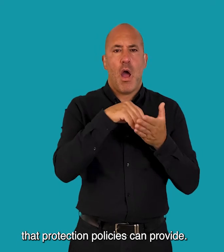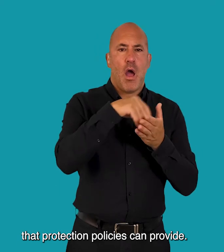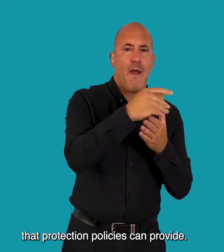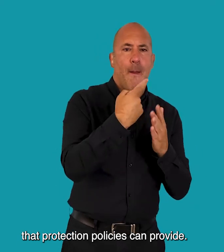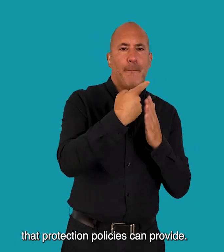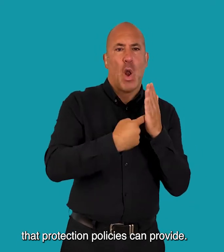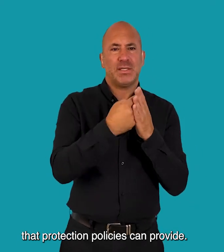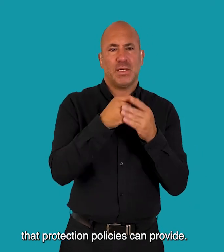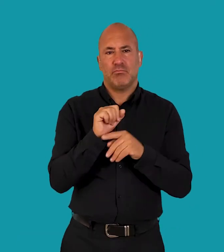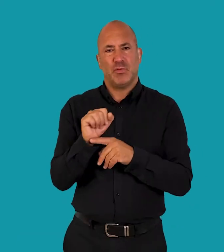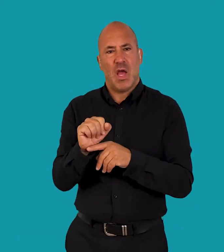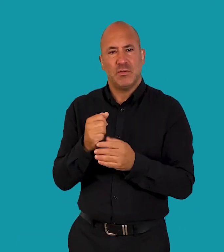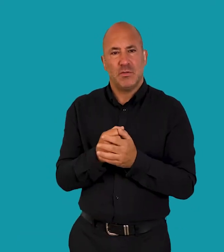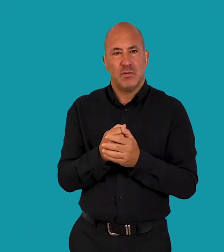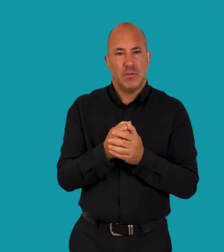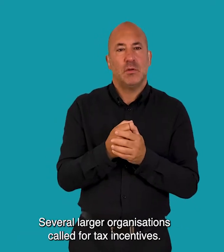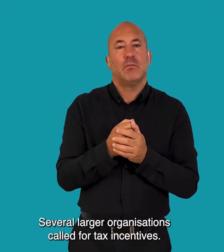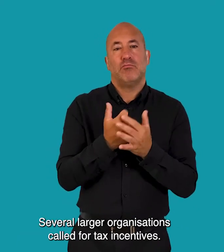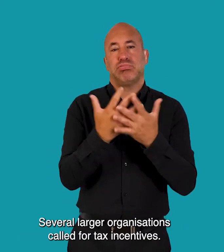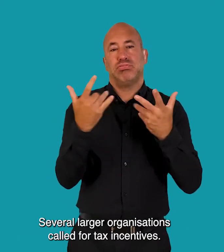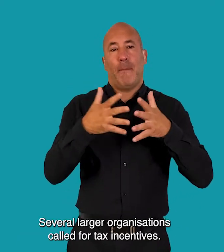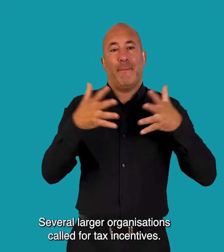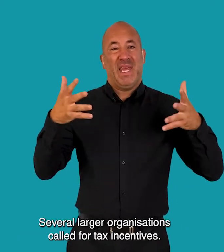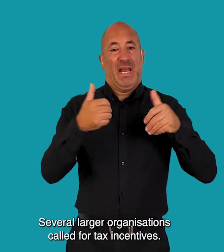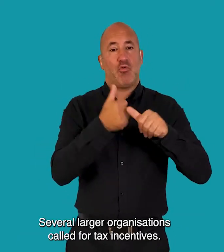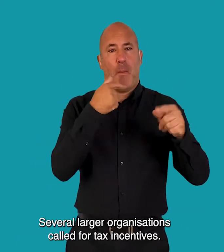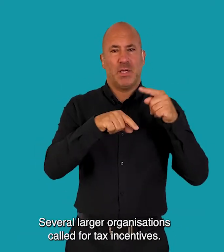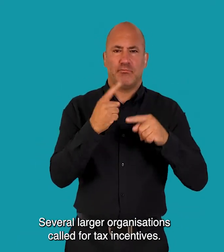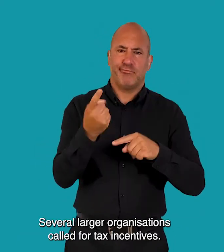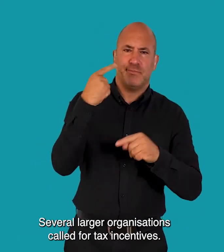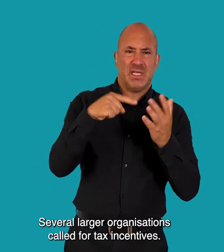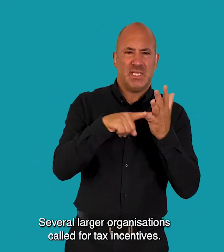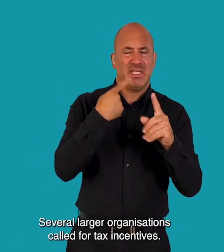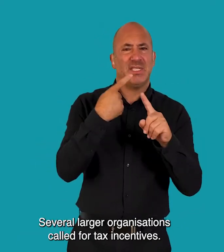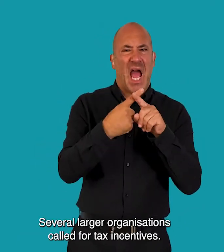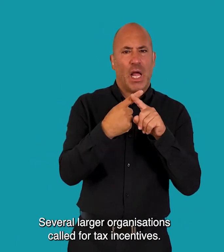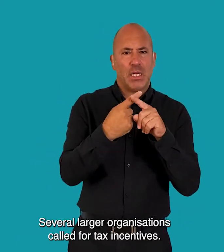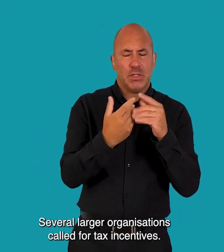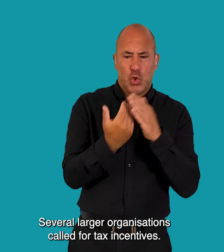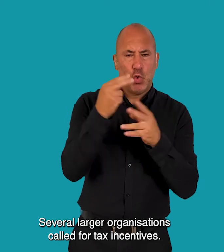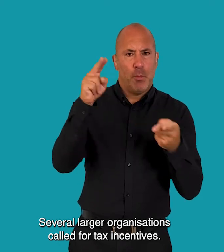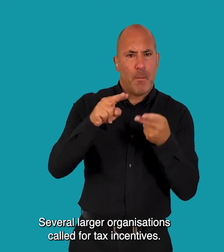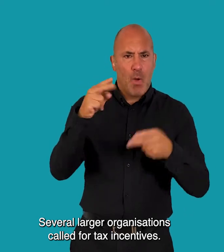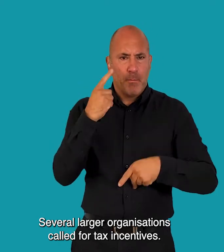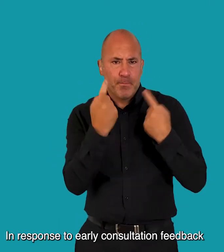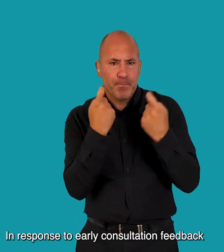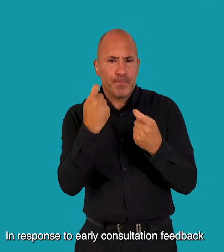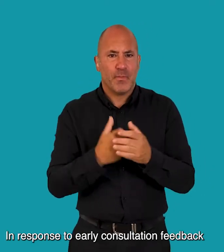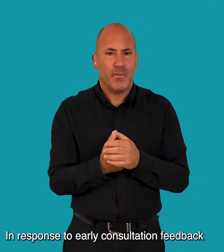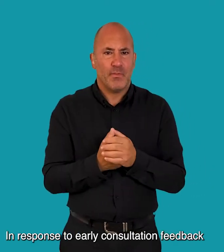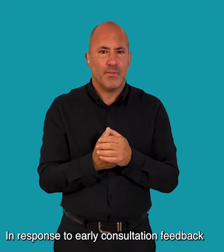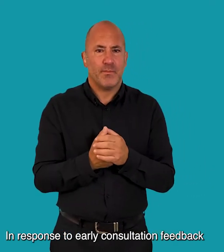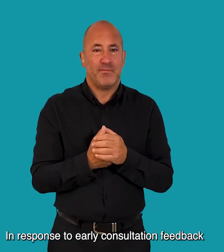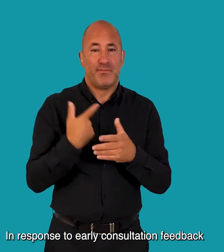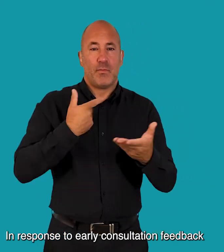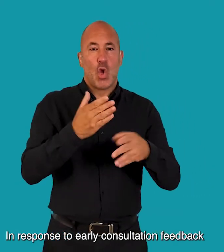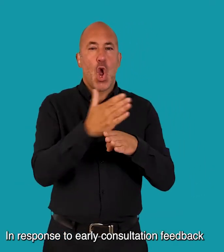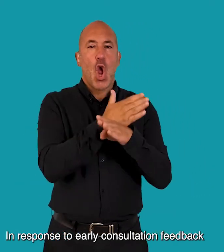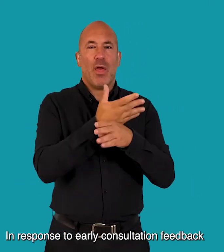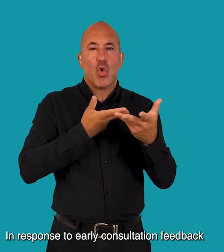can provide. Several larger organisations called for tax incentives in response to early consultation